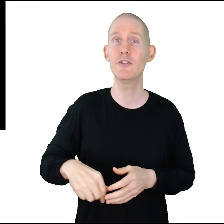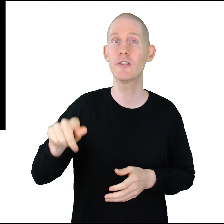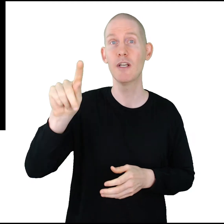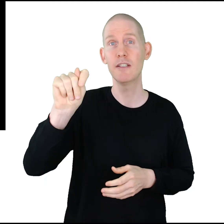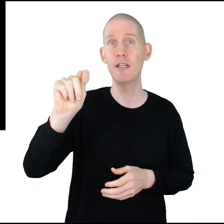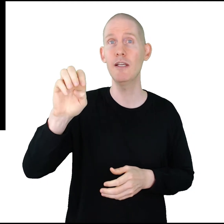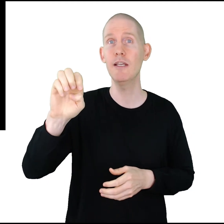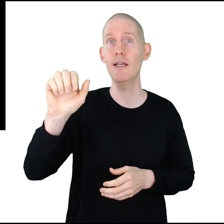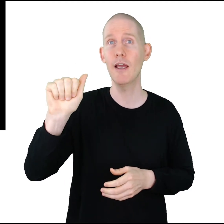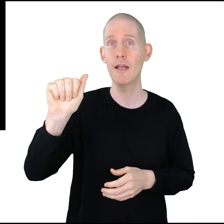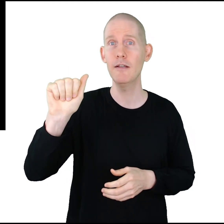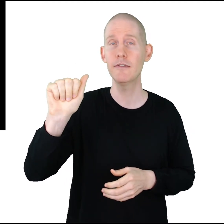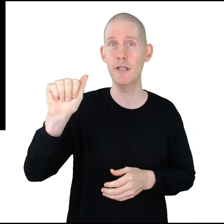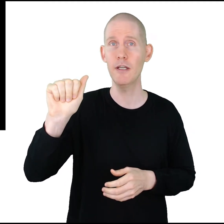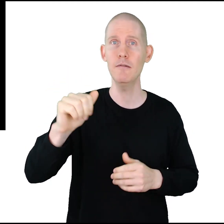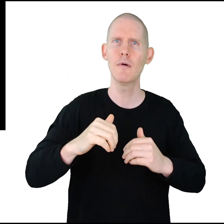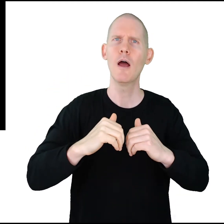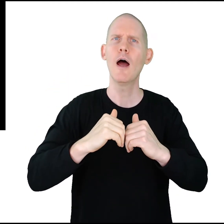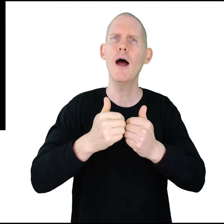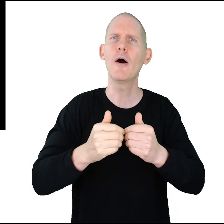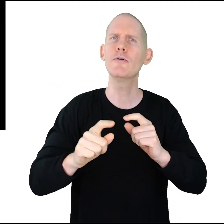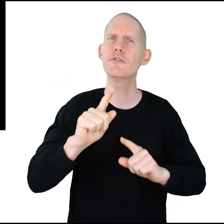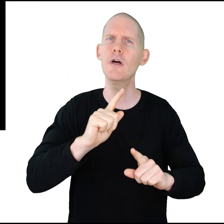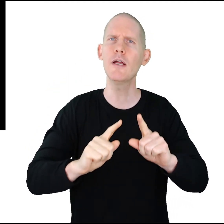just T-E-A-T, how, sign.